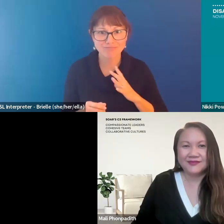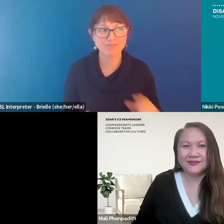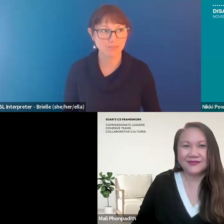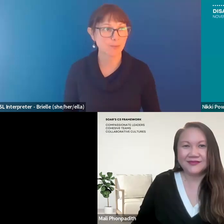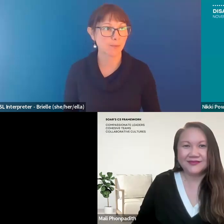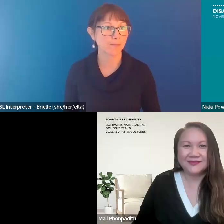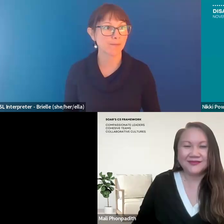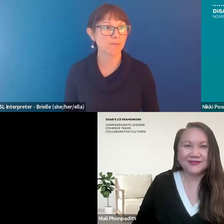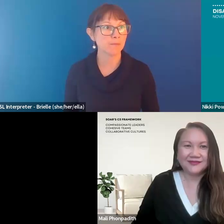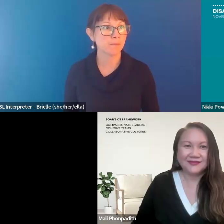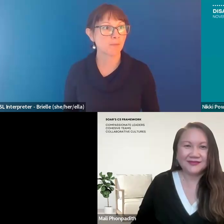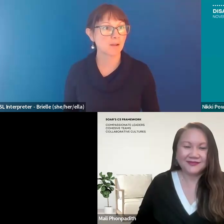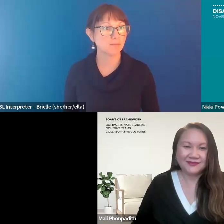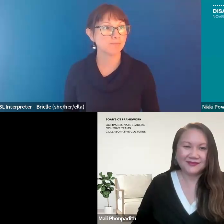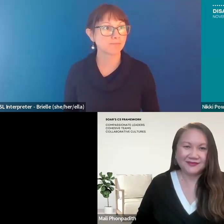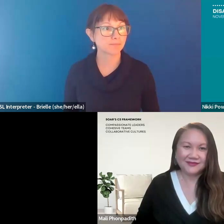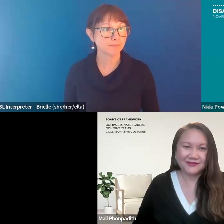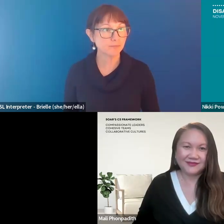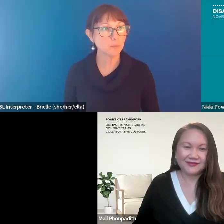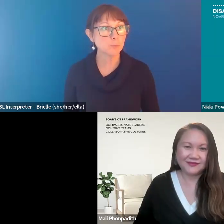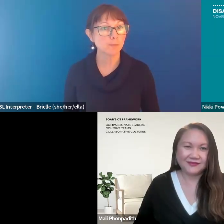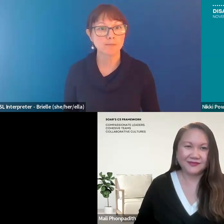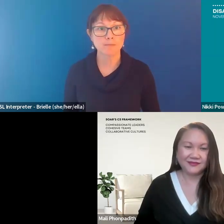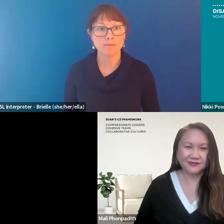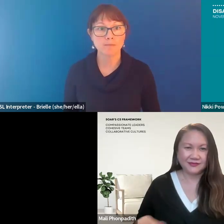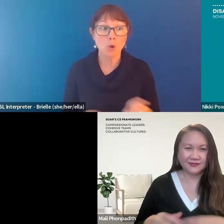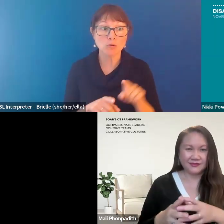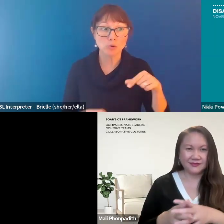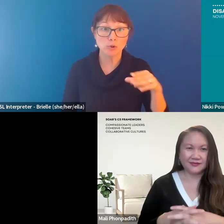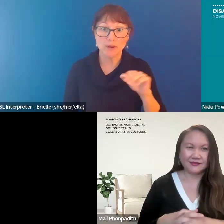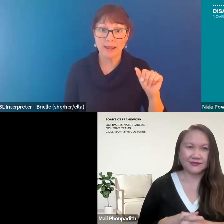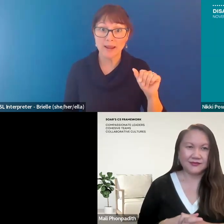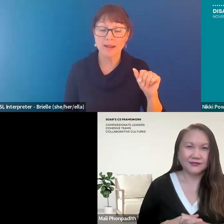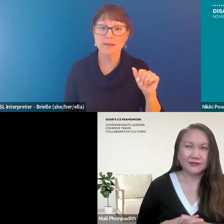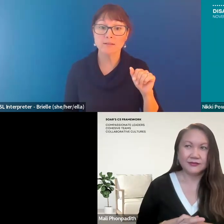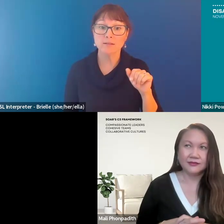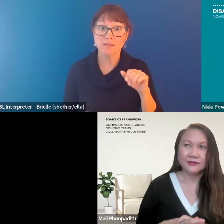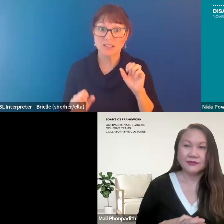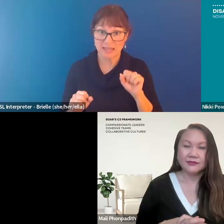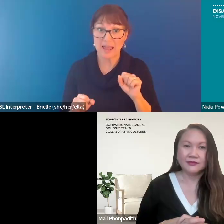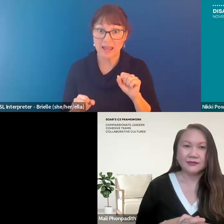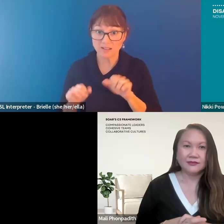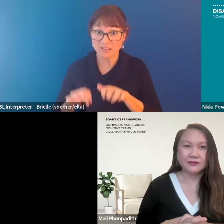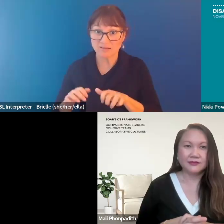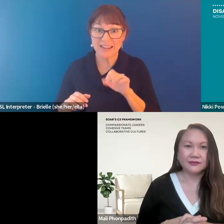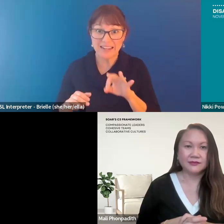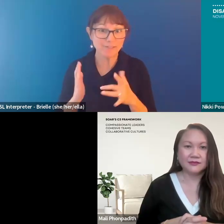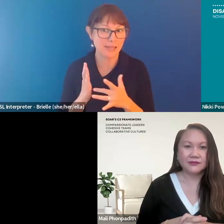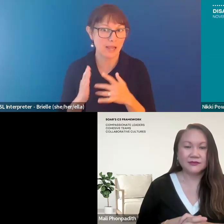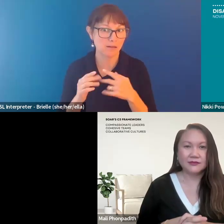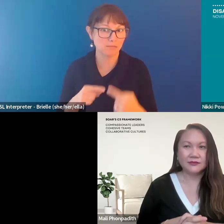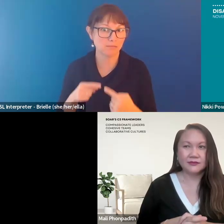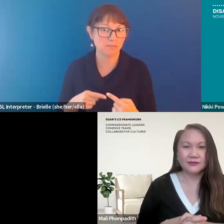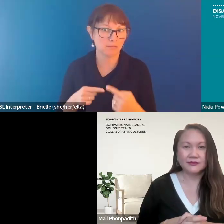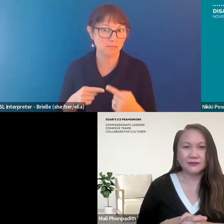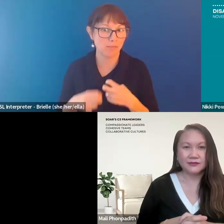actual questions. You can also use that Q&A box if you experience any technical difficulties, or you